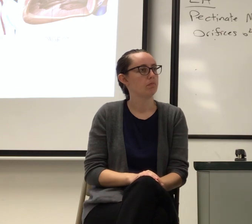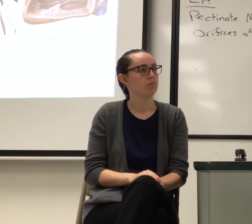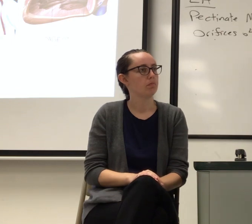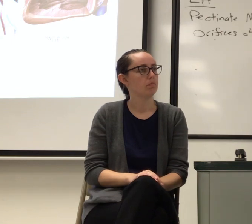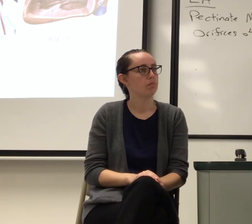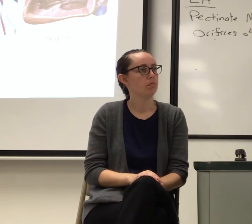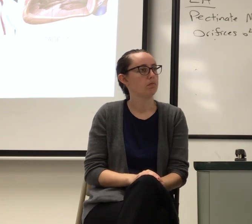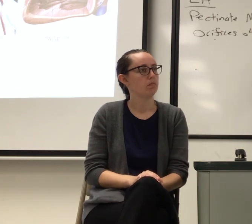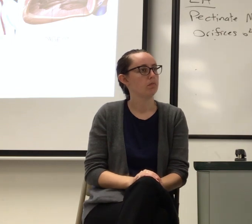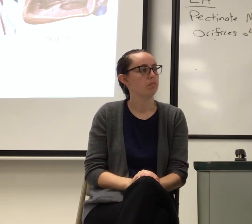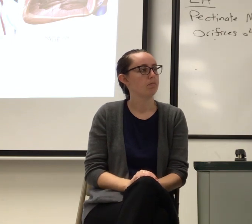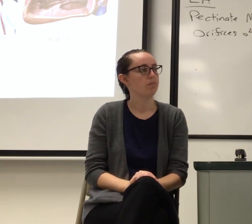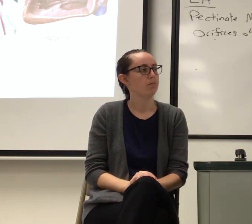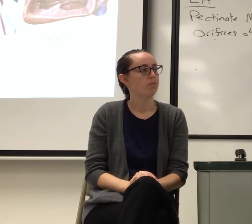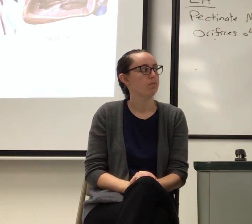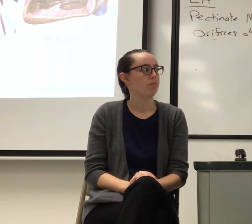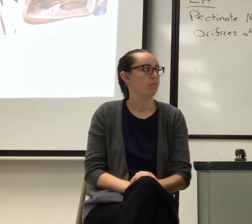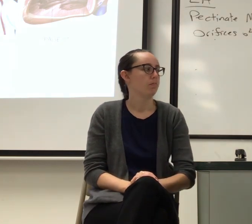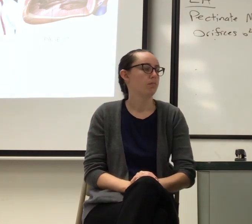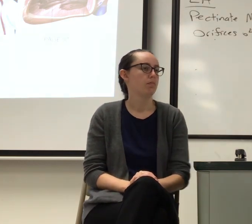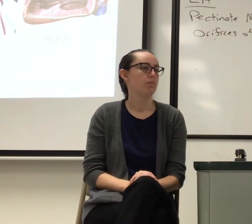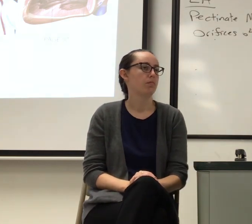pulmonary veins.